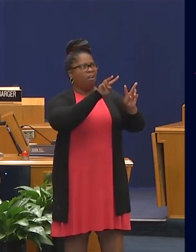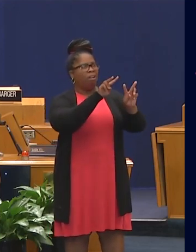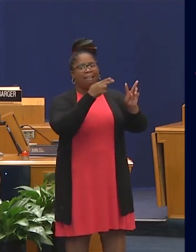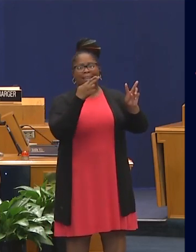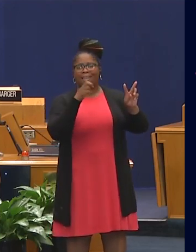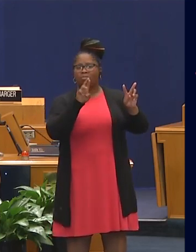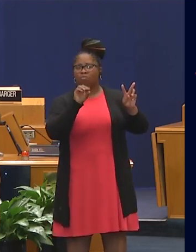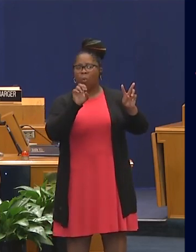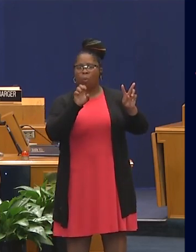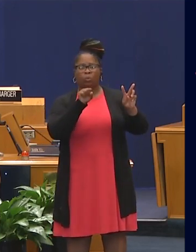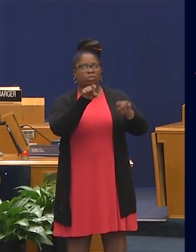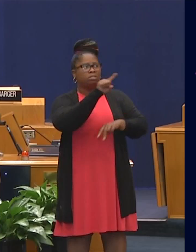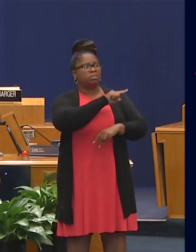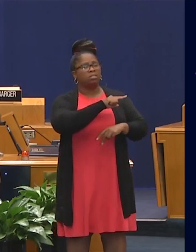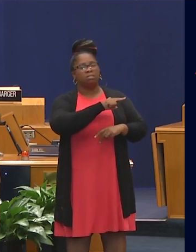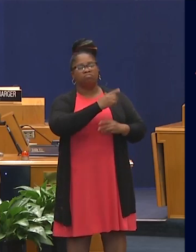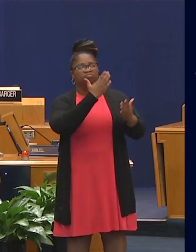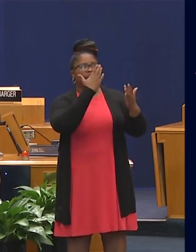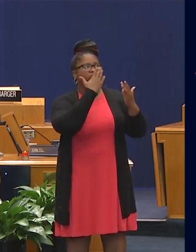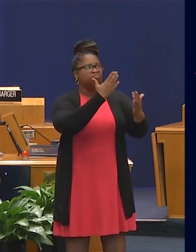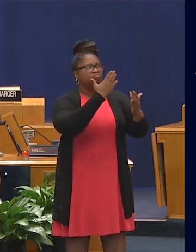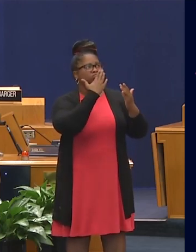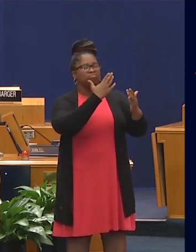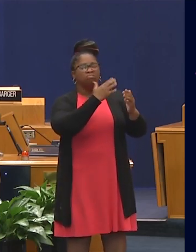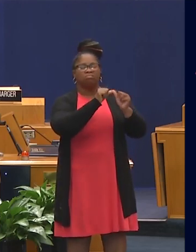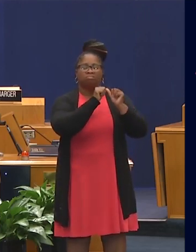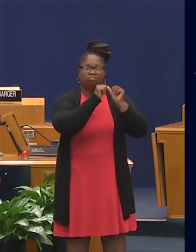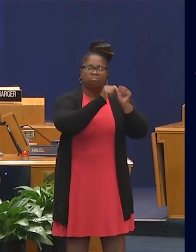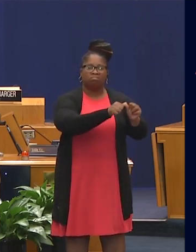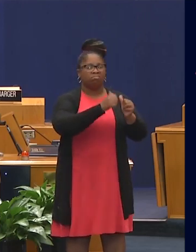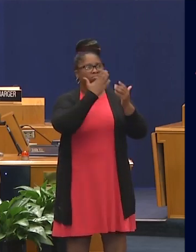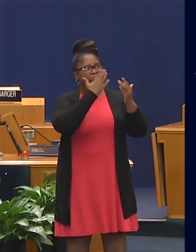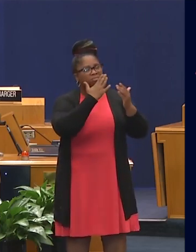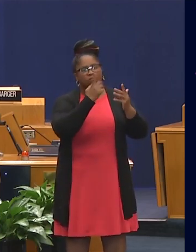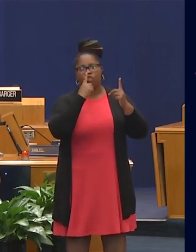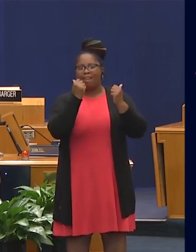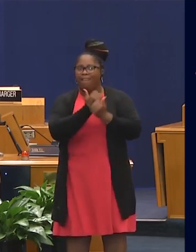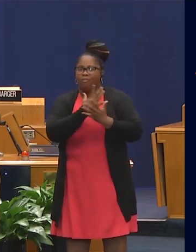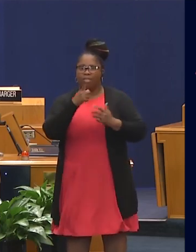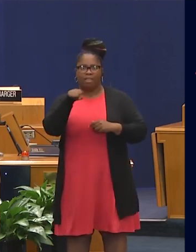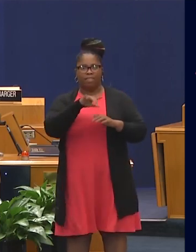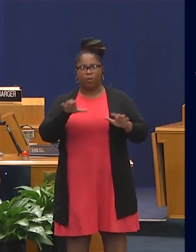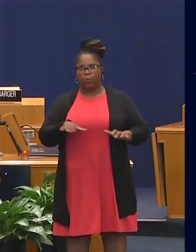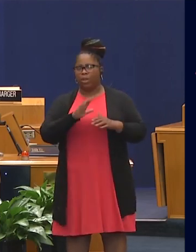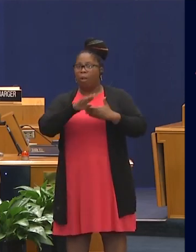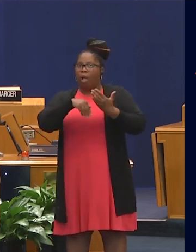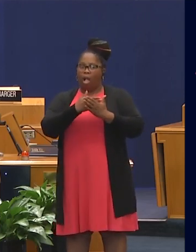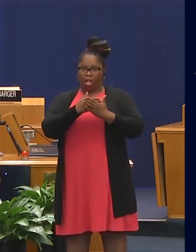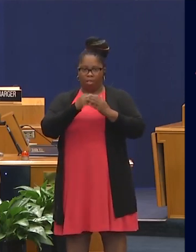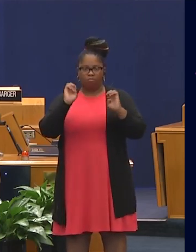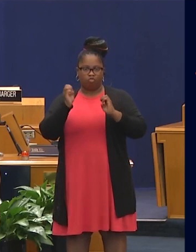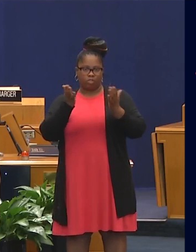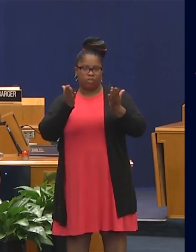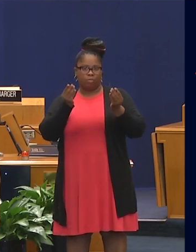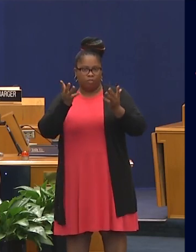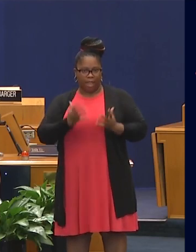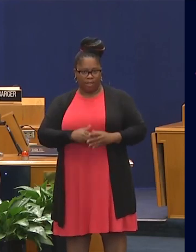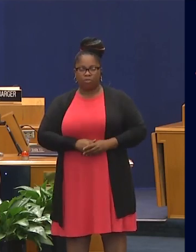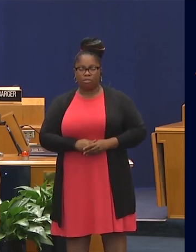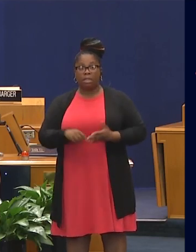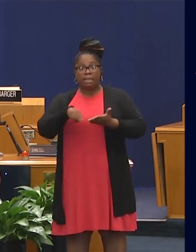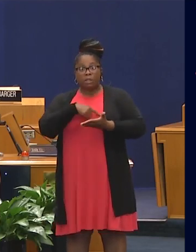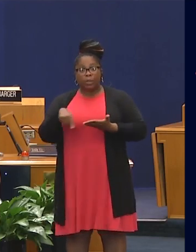thank our healthcare workers and frontline workers enough for all they are doing. We've been talking a lot this week